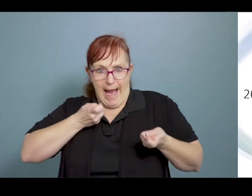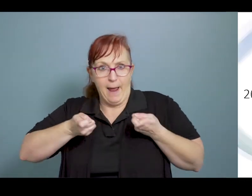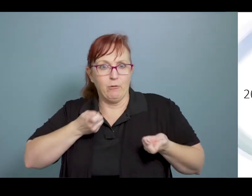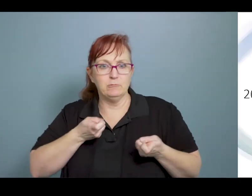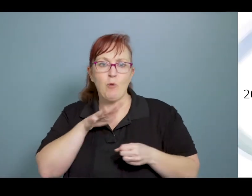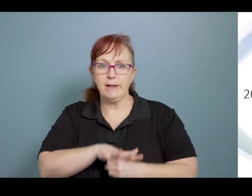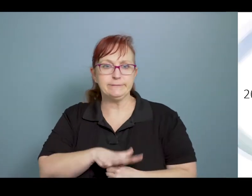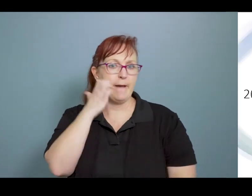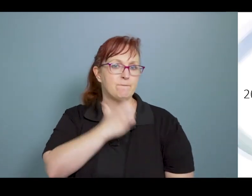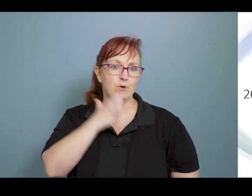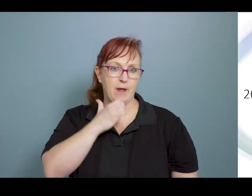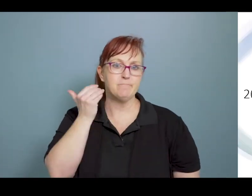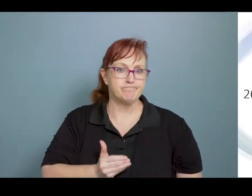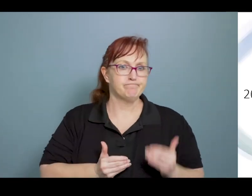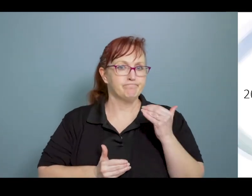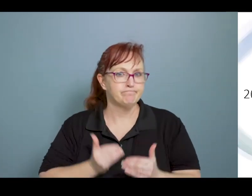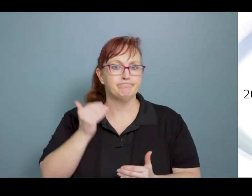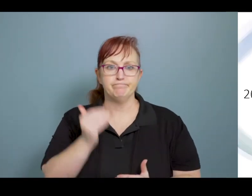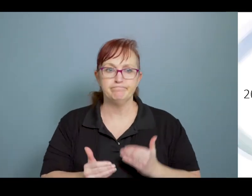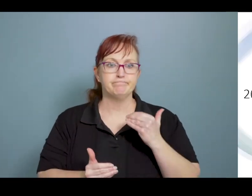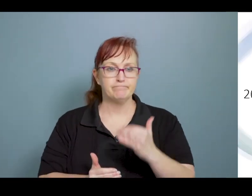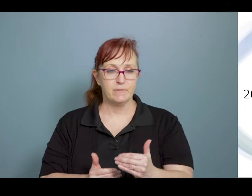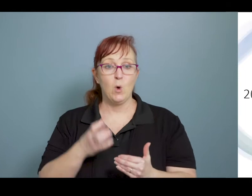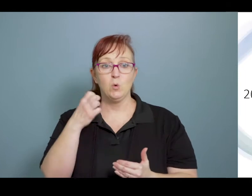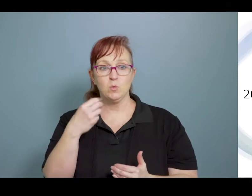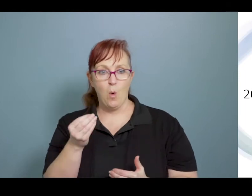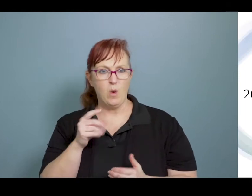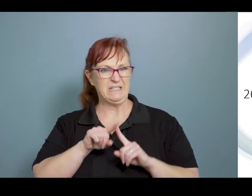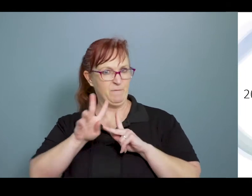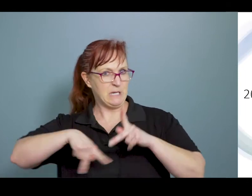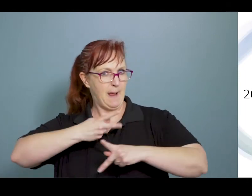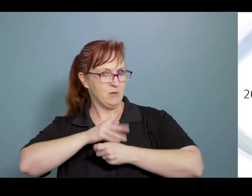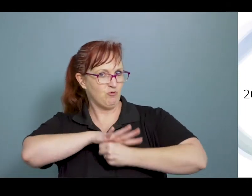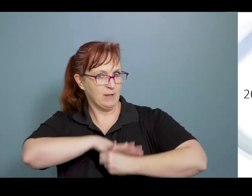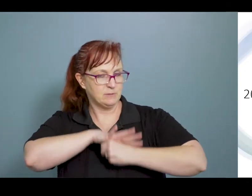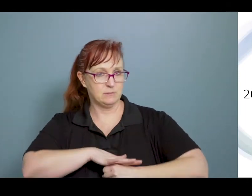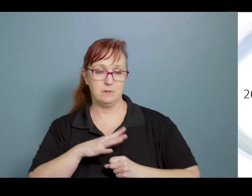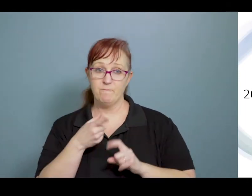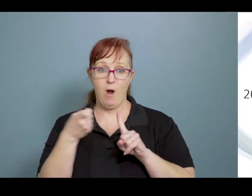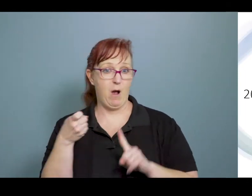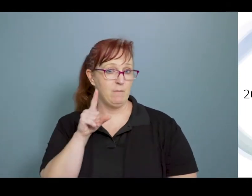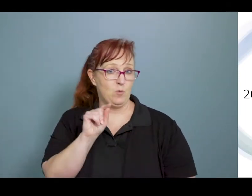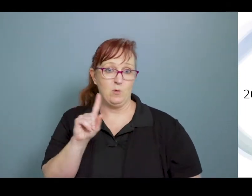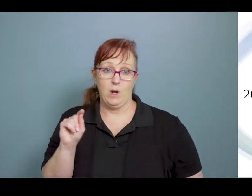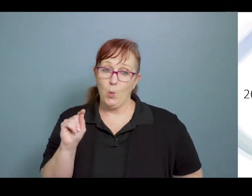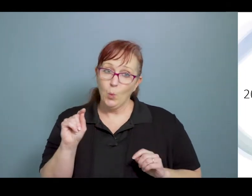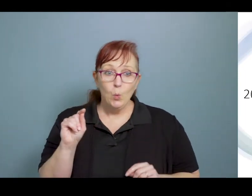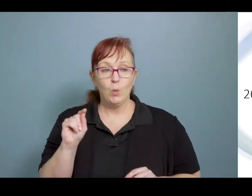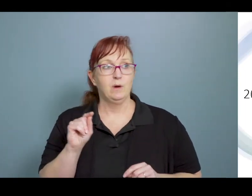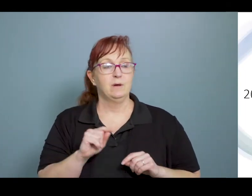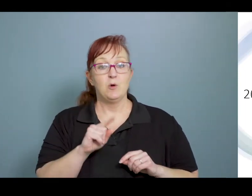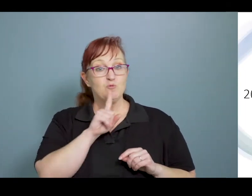So these are just some of the stressors that we've experienced in 2020, certainly not an